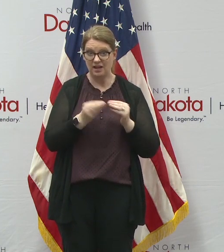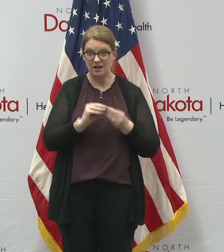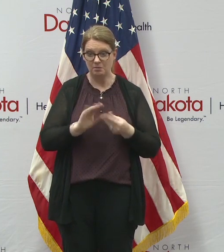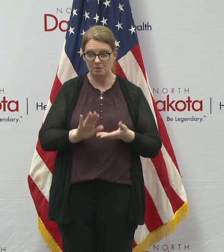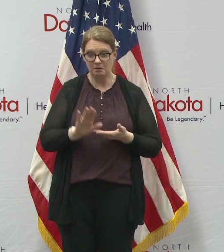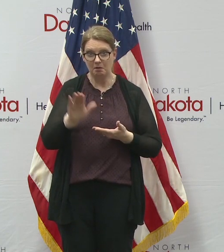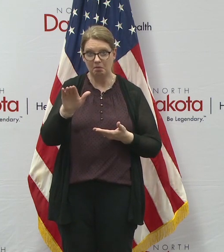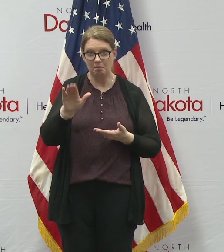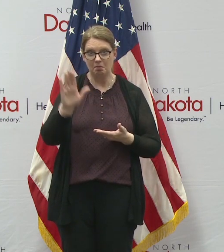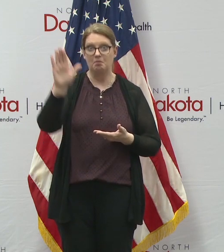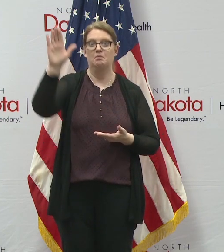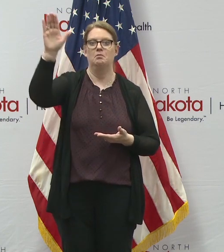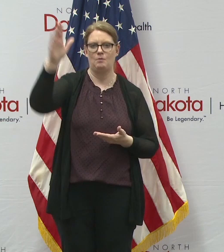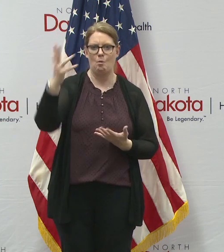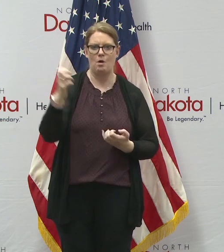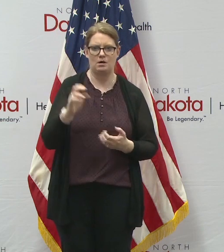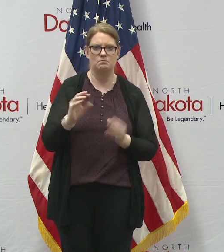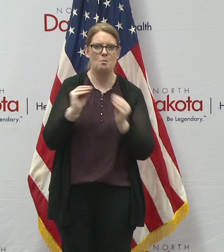climb.